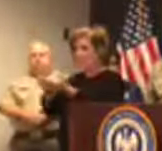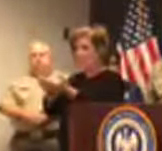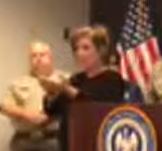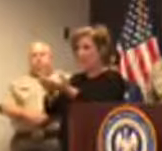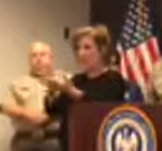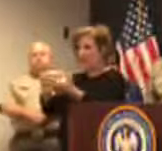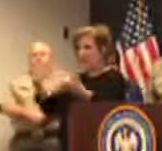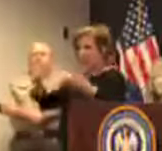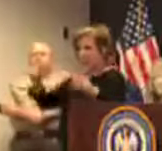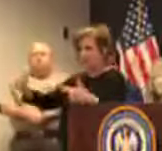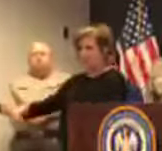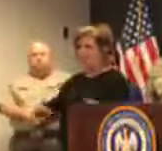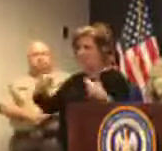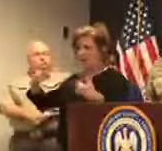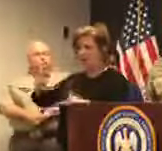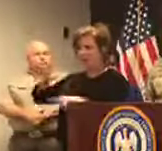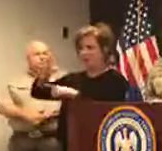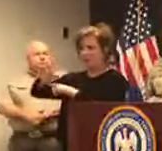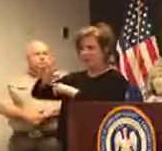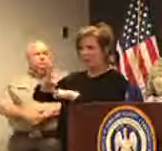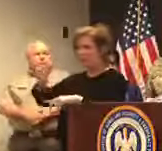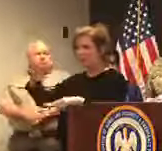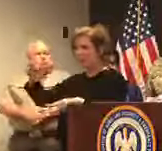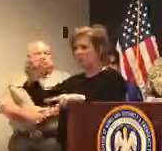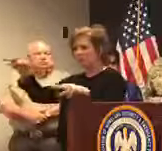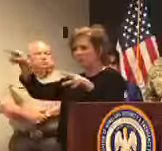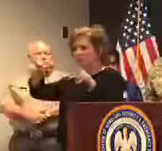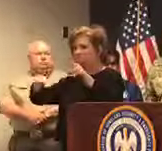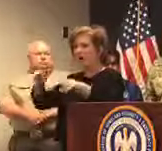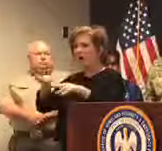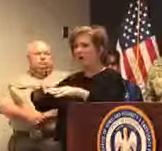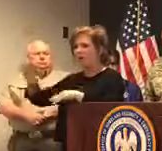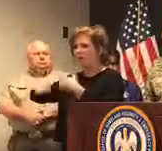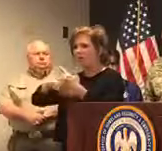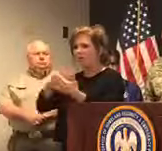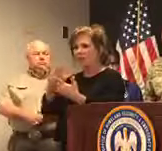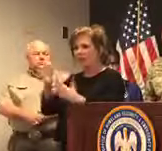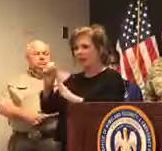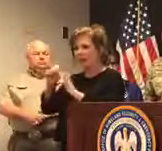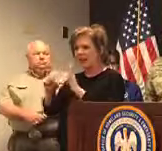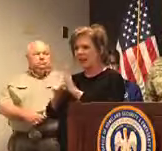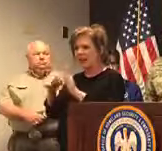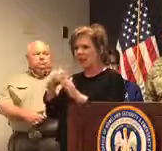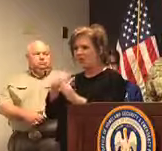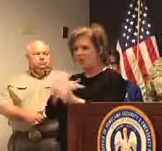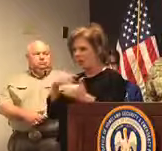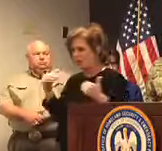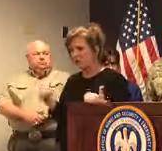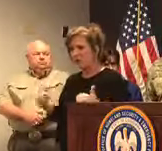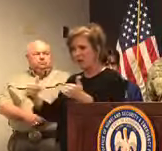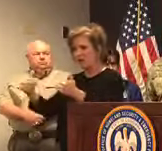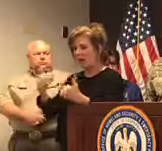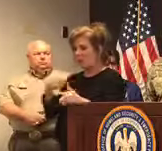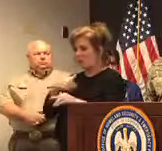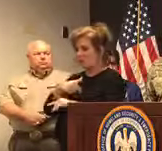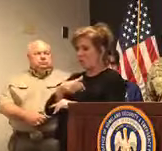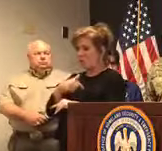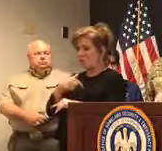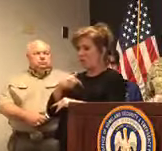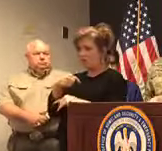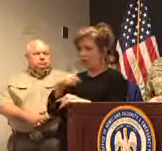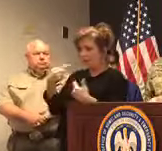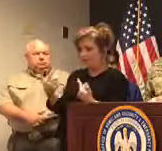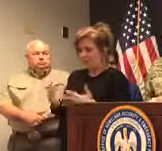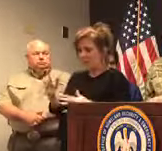pre-positioned across the state. We're leaning forward. And when I finish speaking in just a few minutes, you're going to hear